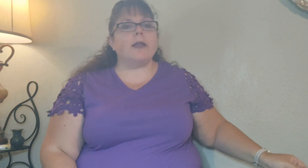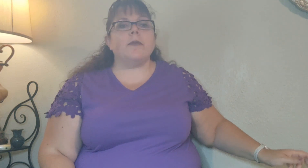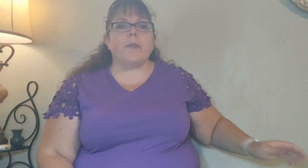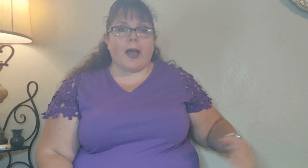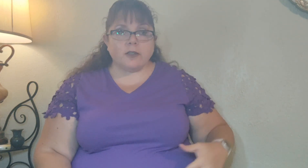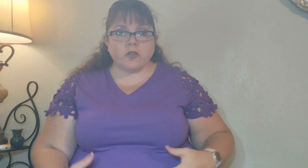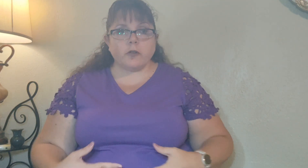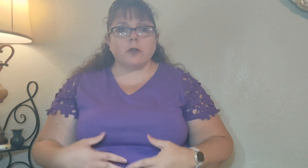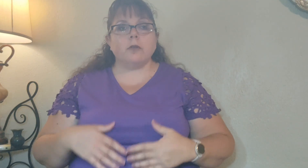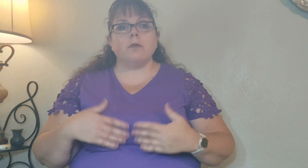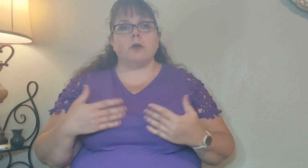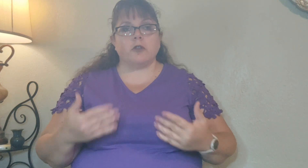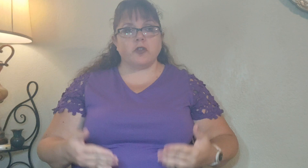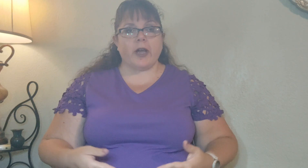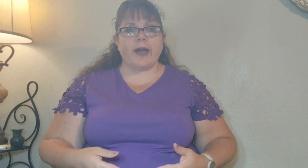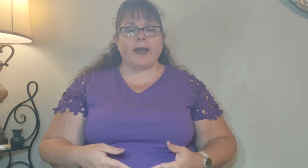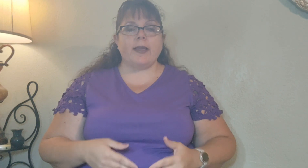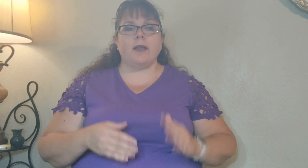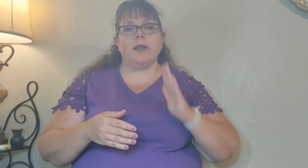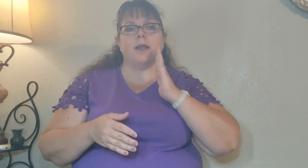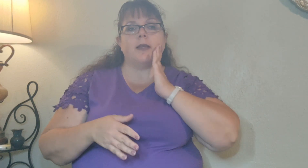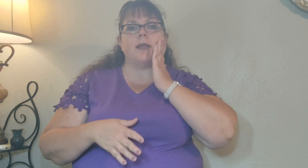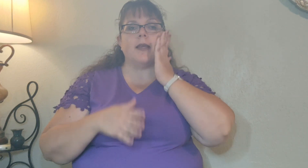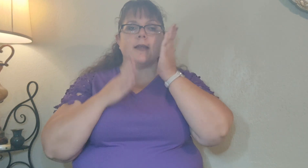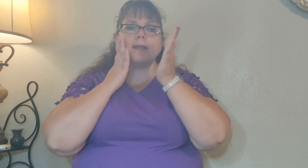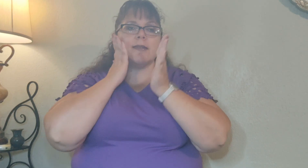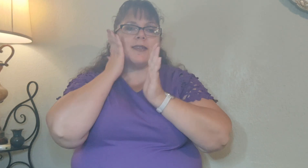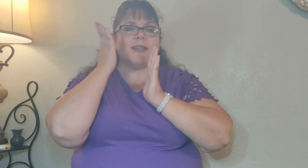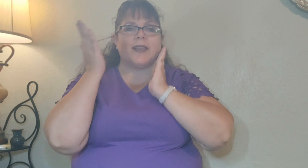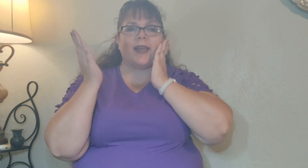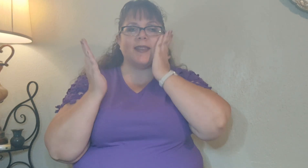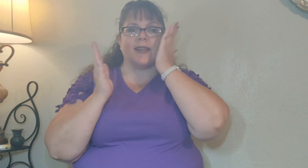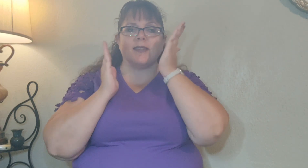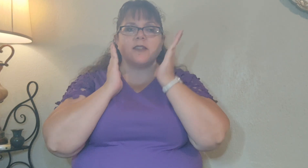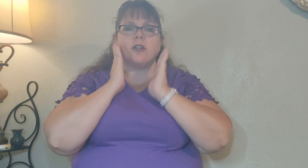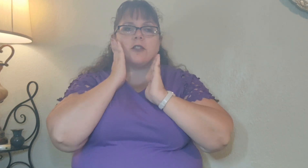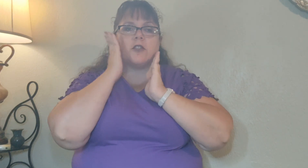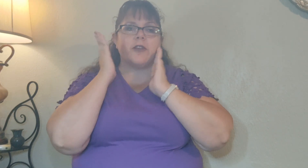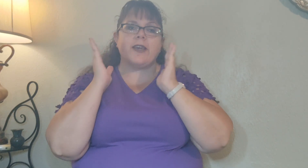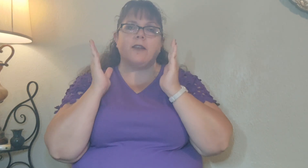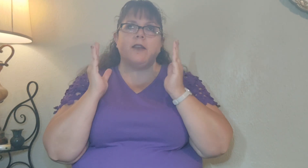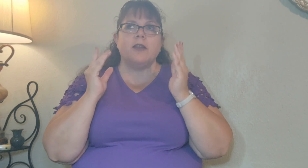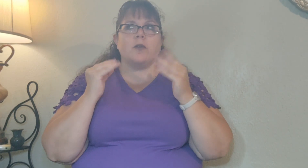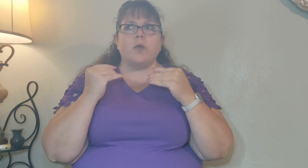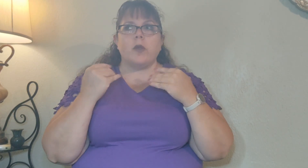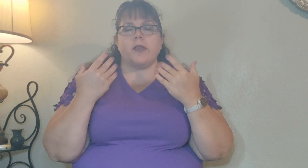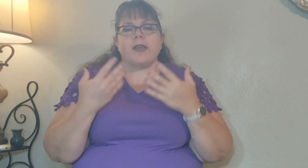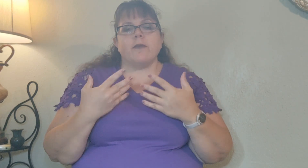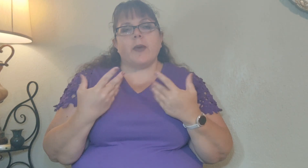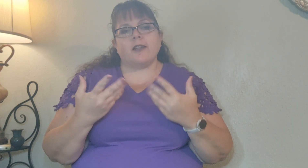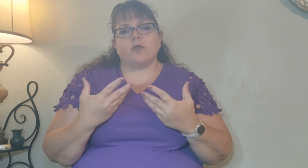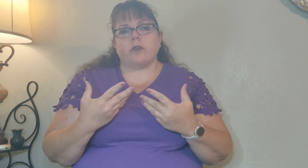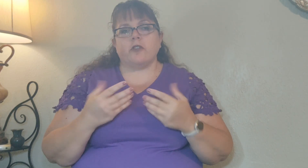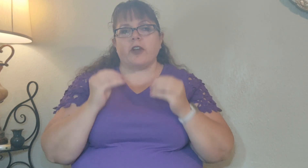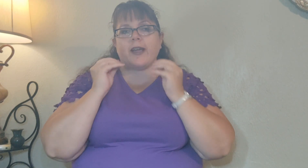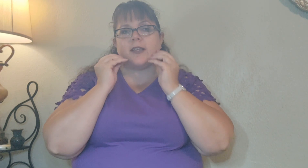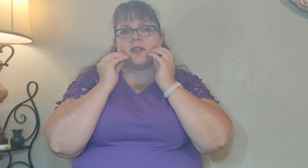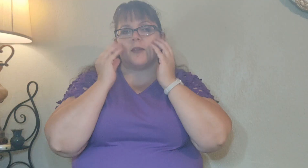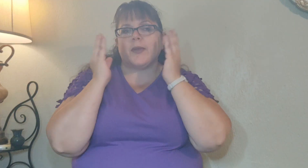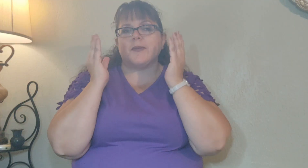And bashful or shy is like this, because when you get bashful or shy, you sometimes